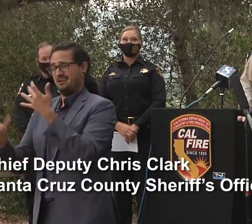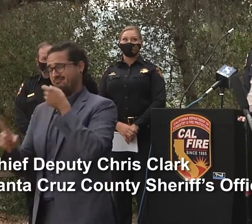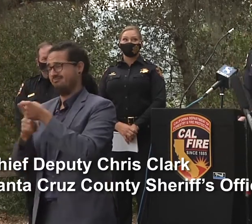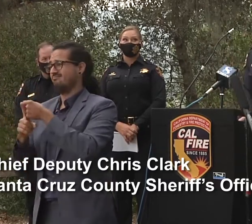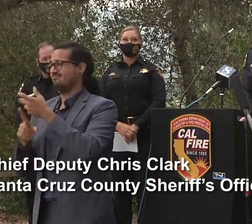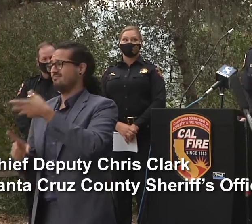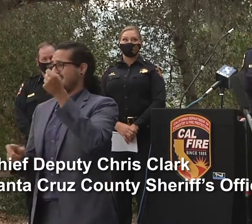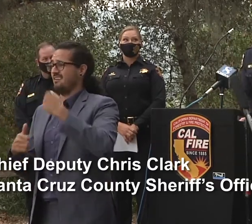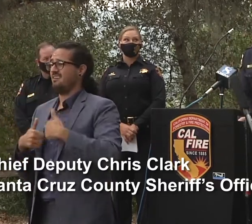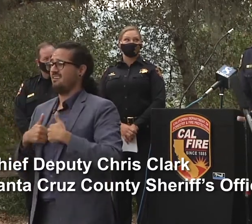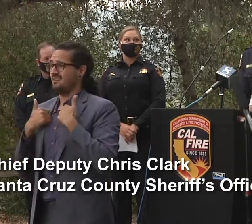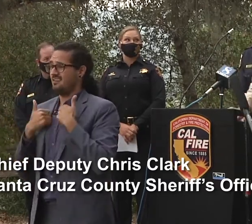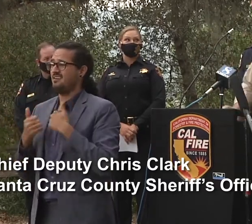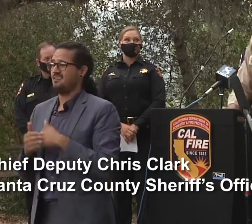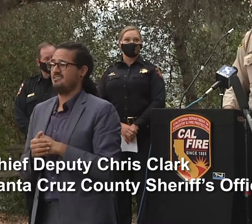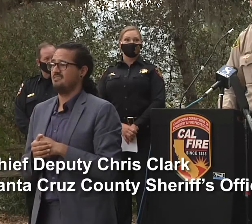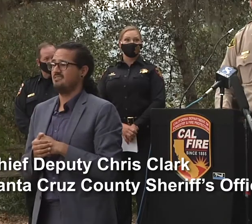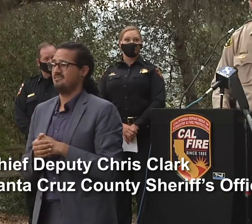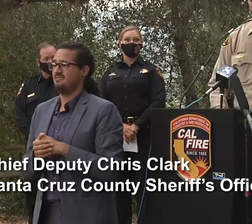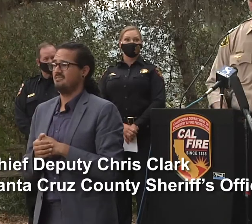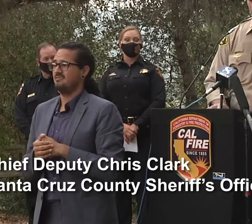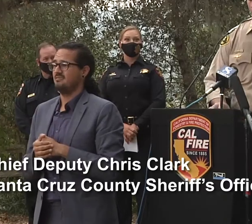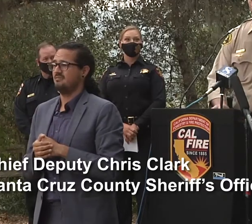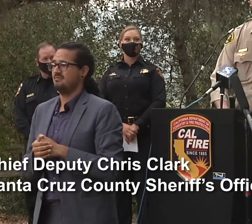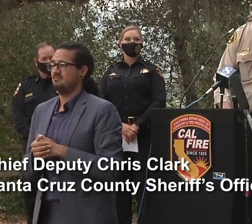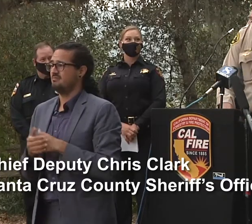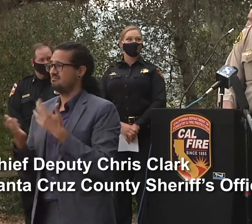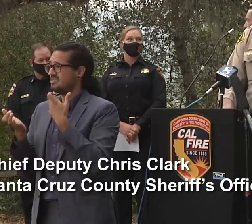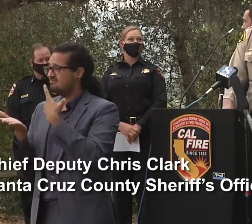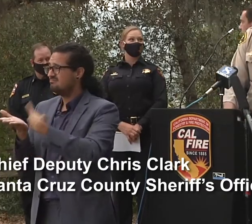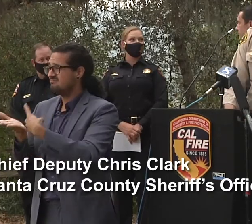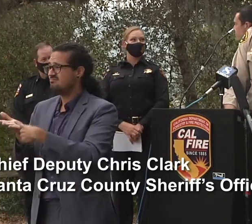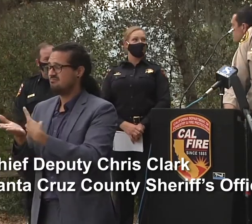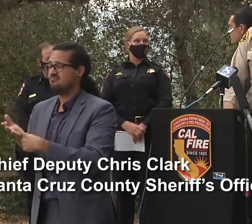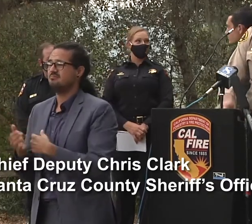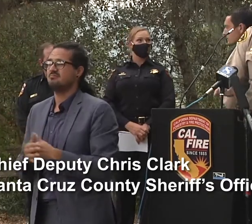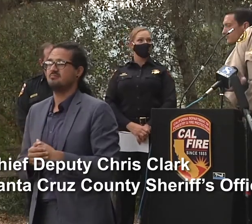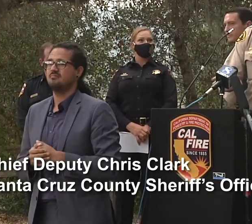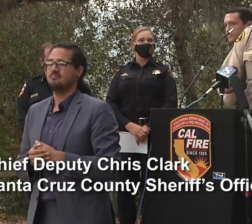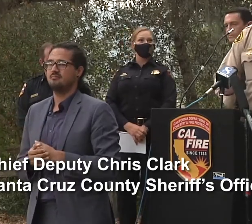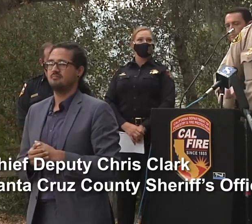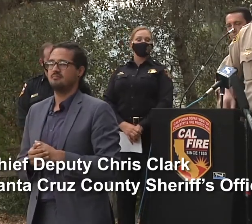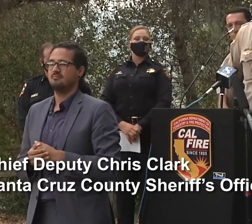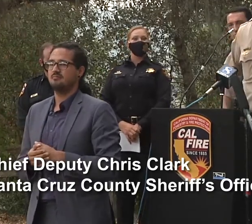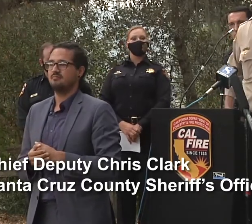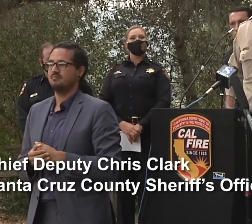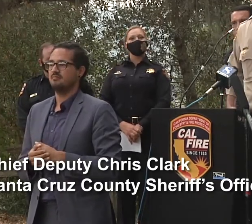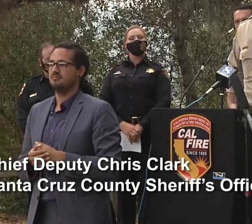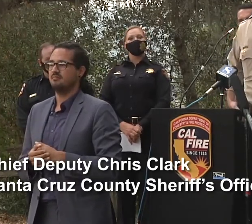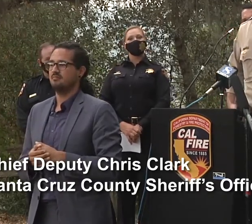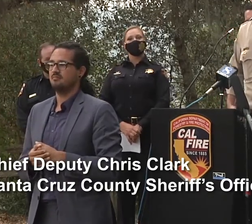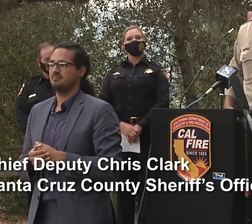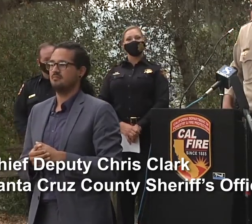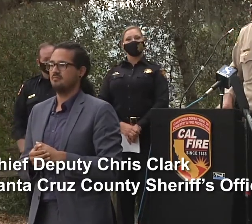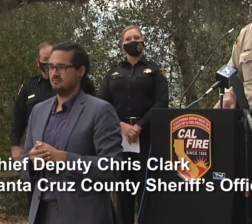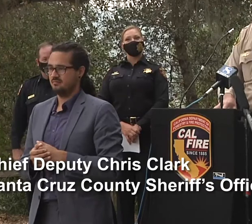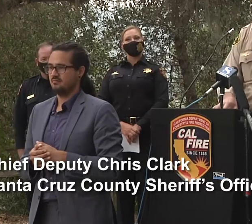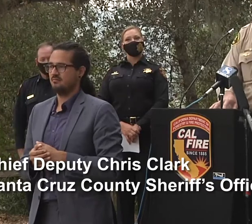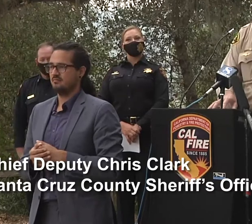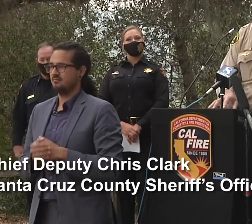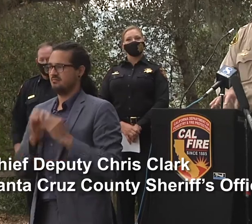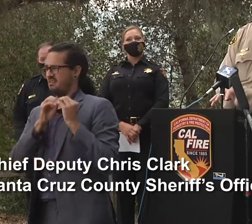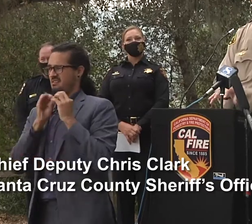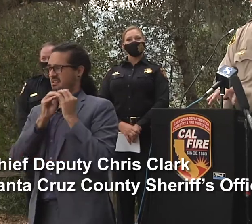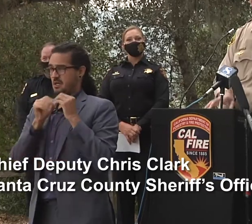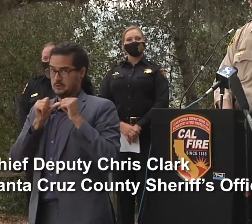John, are we going to press the ring? Okay. So today, I want to speak to kind of the effort to recover